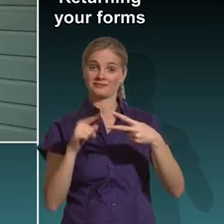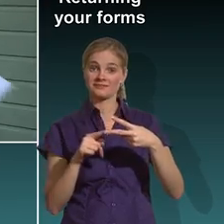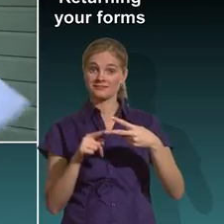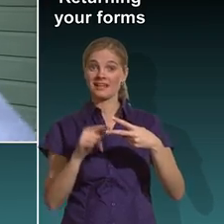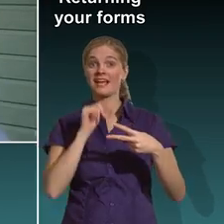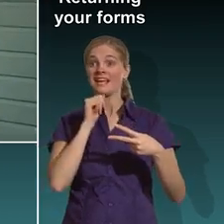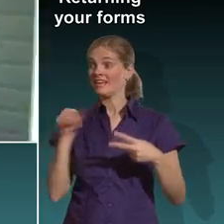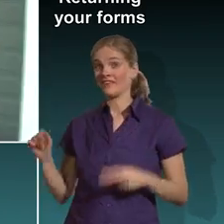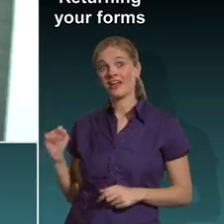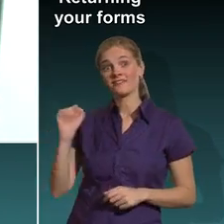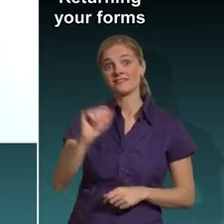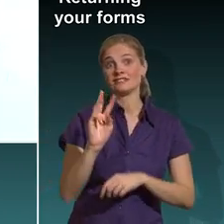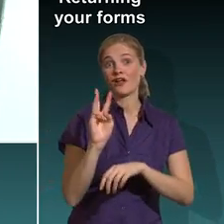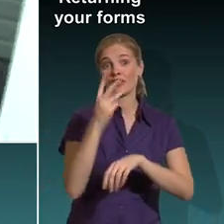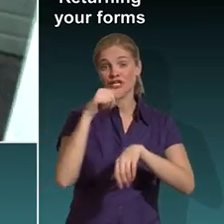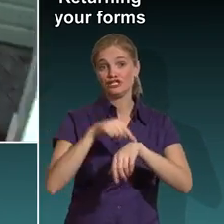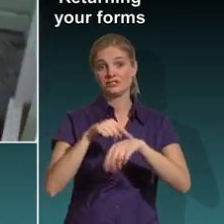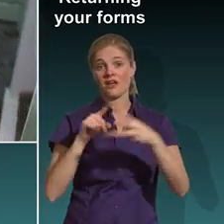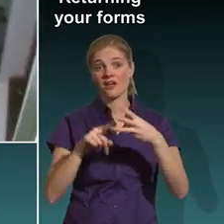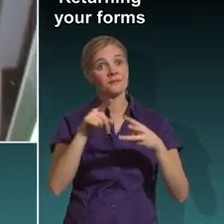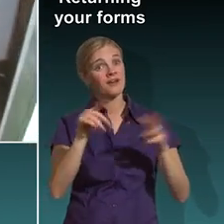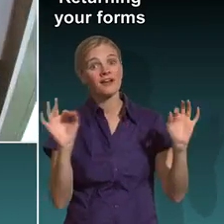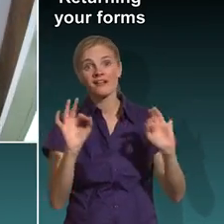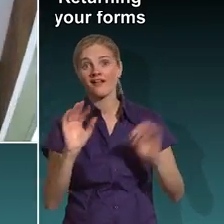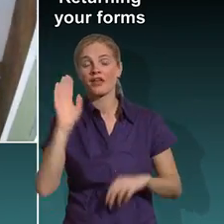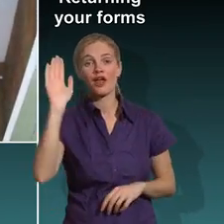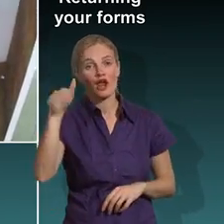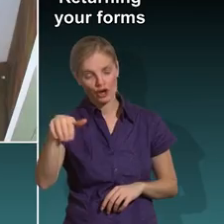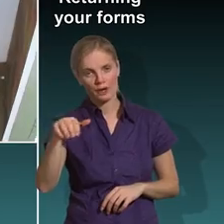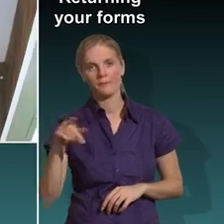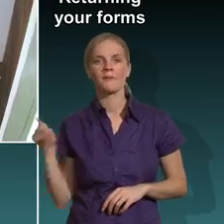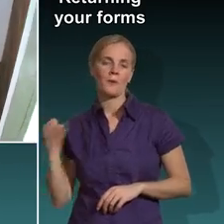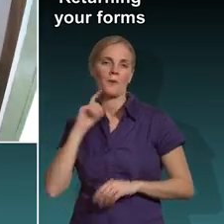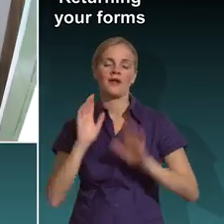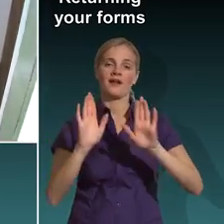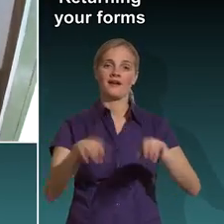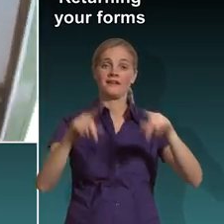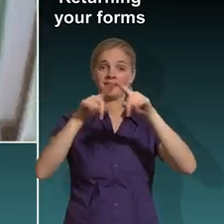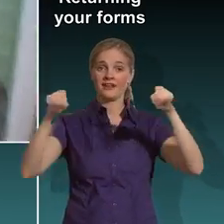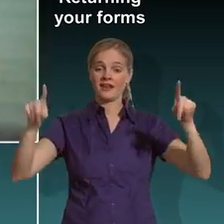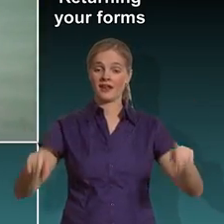They will try twice. If you're still not home the third time they visit,